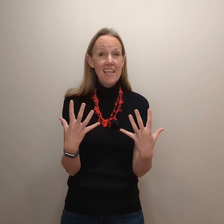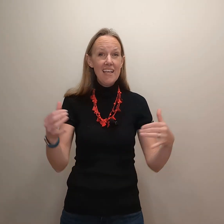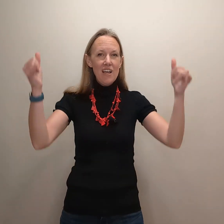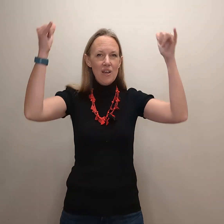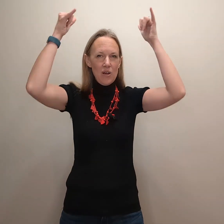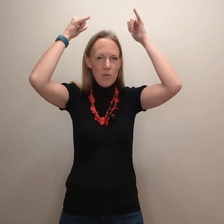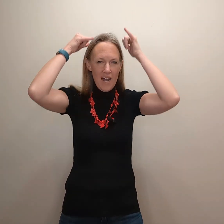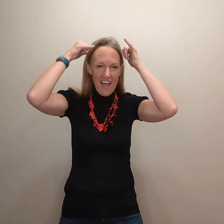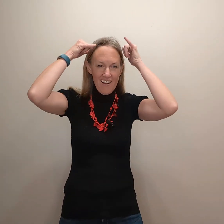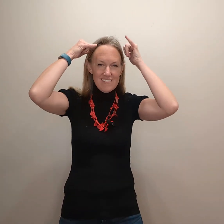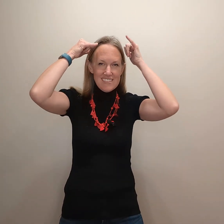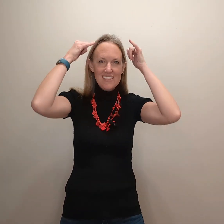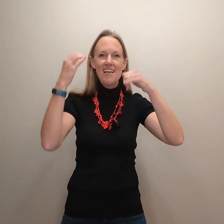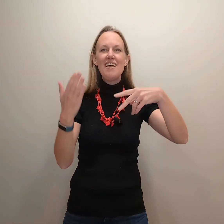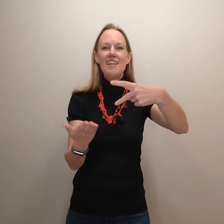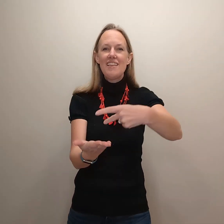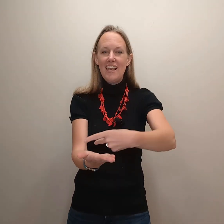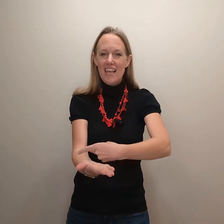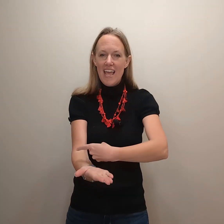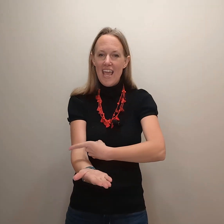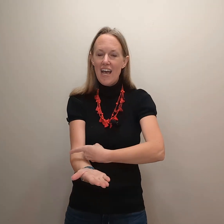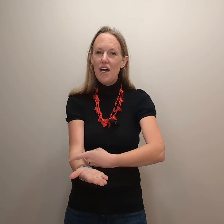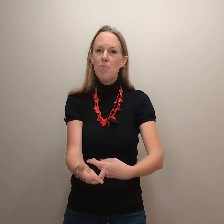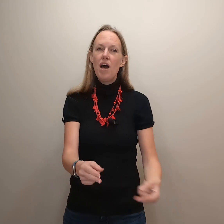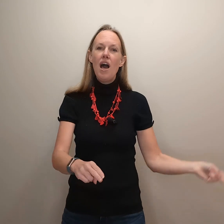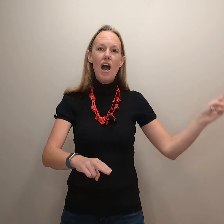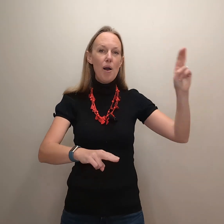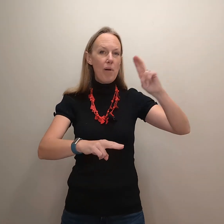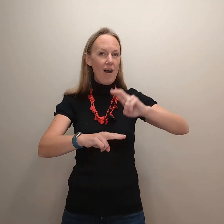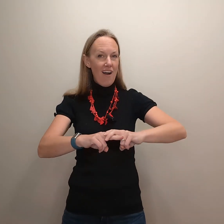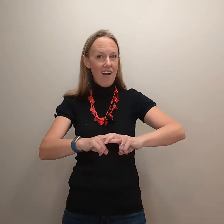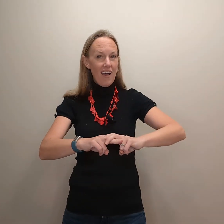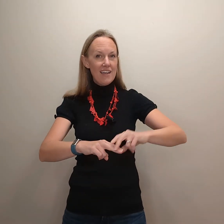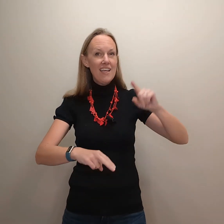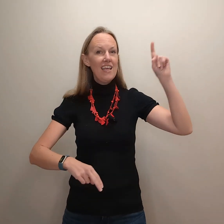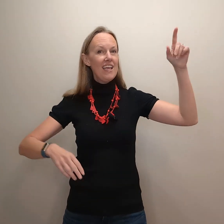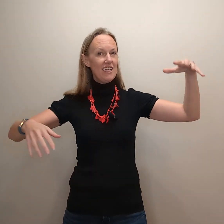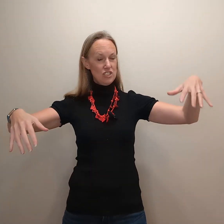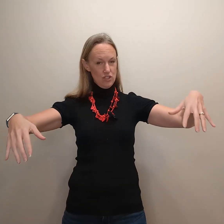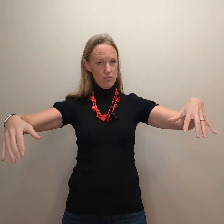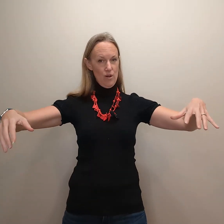many crowns, the Lamb upon his